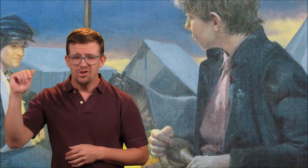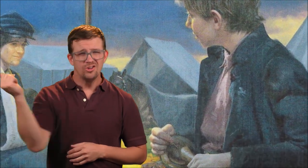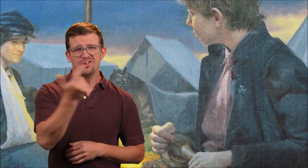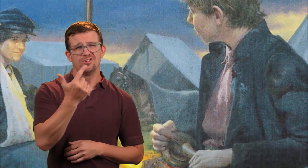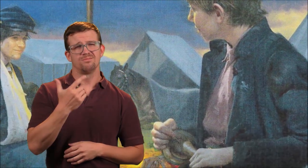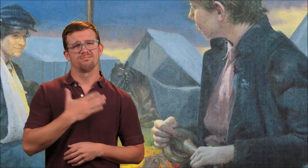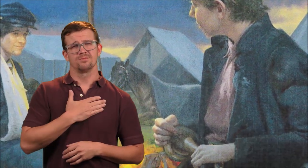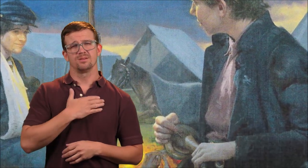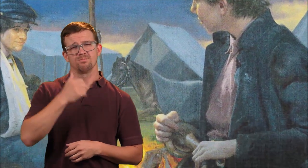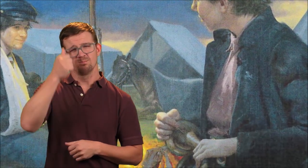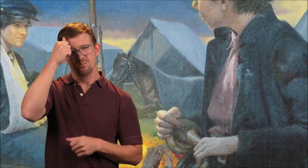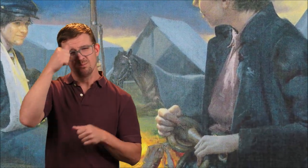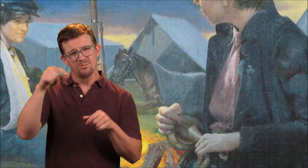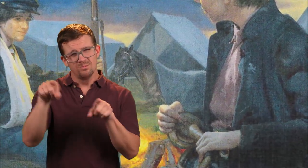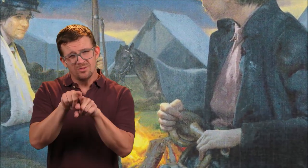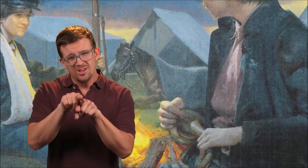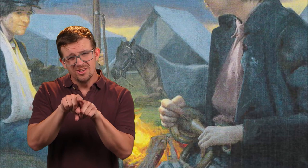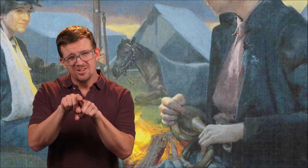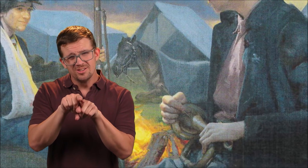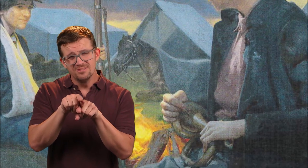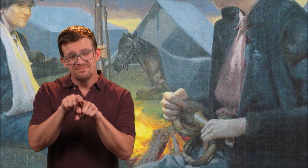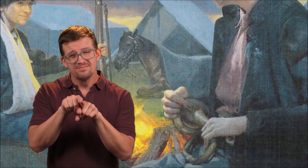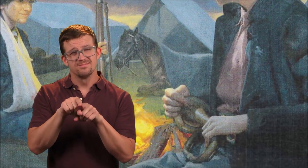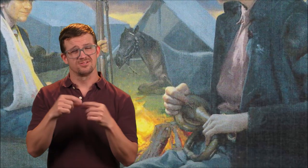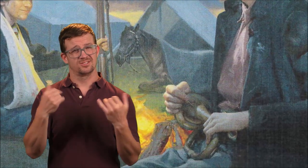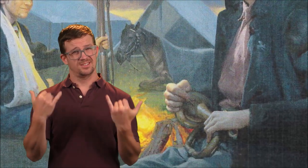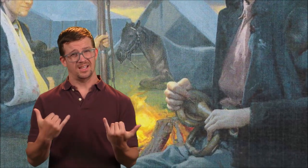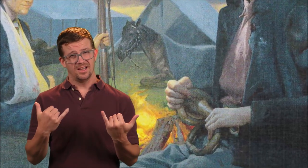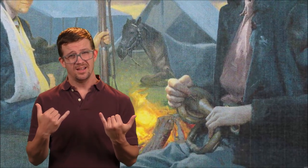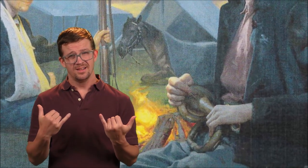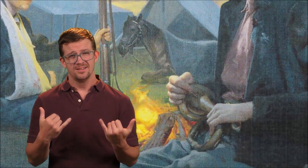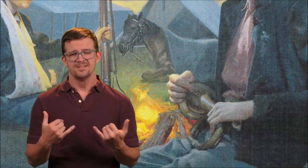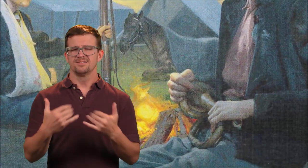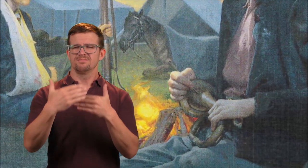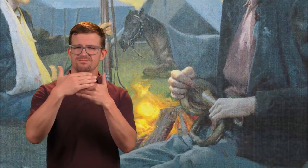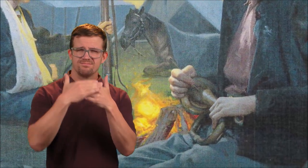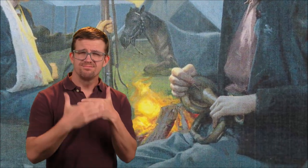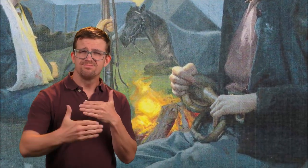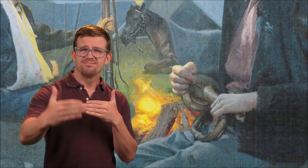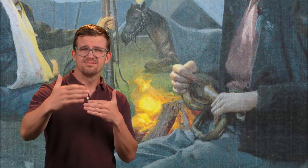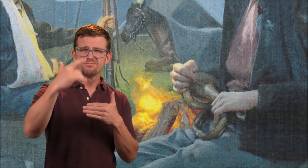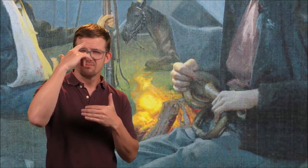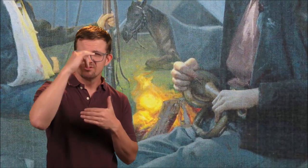For all my brothers, on this day and forever.